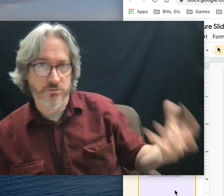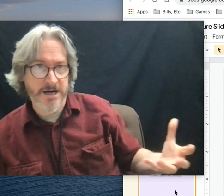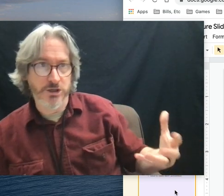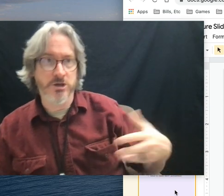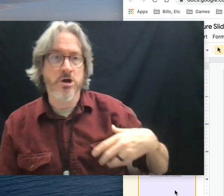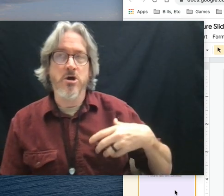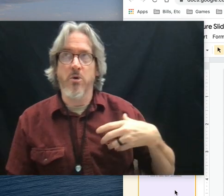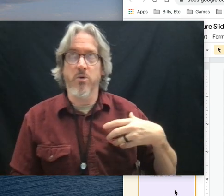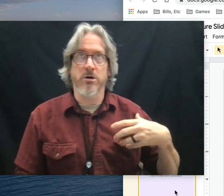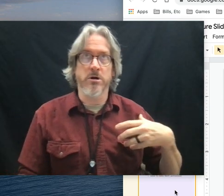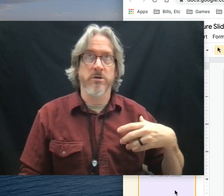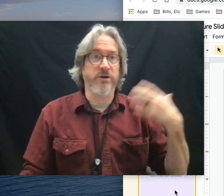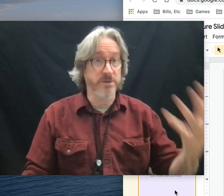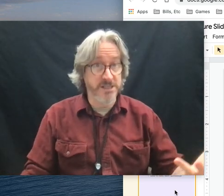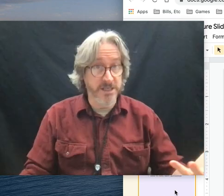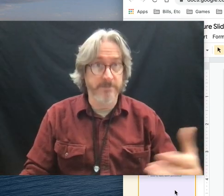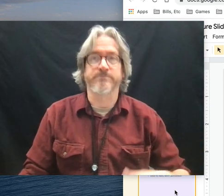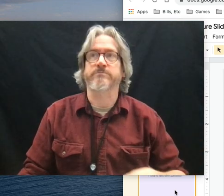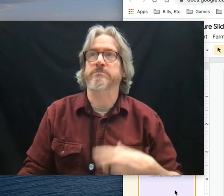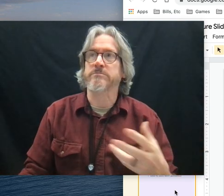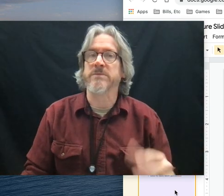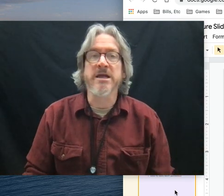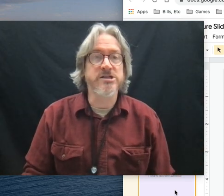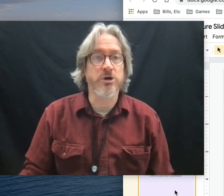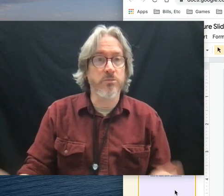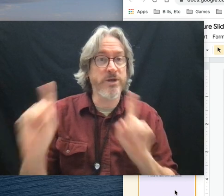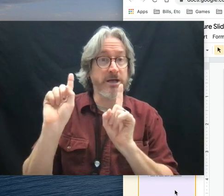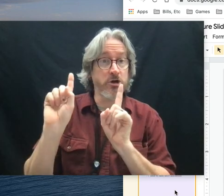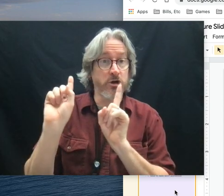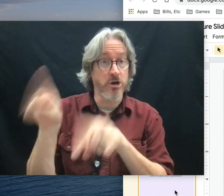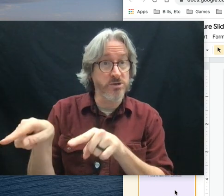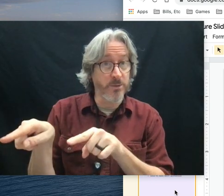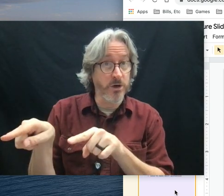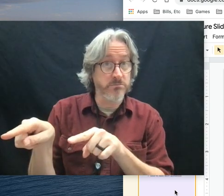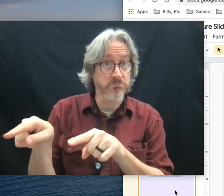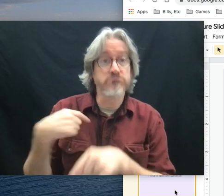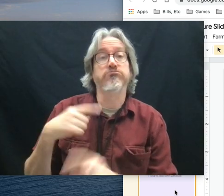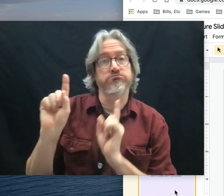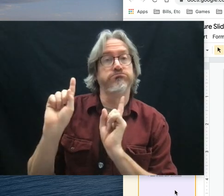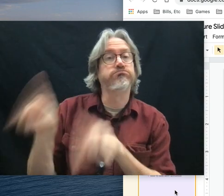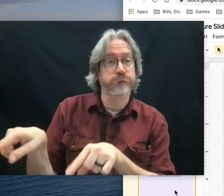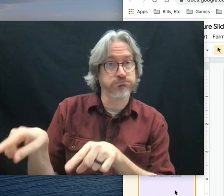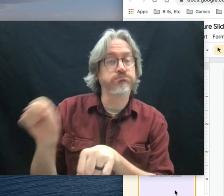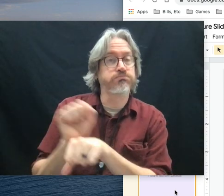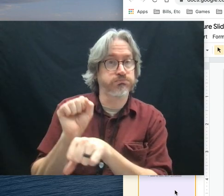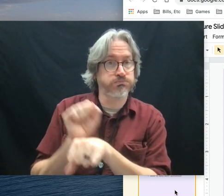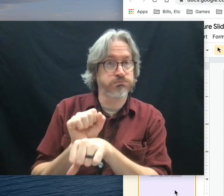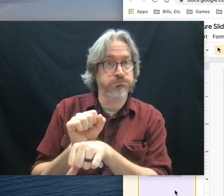put in duration or frequency. So we can go somewhere.